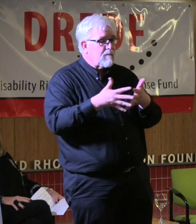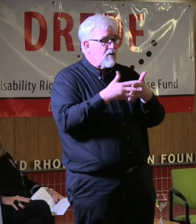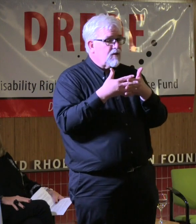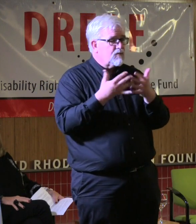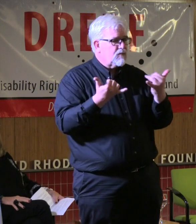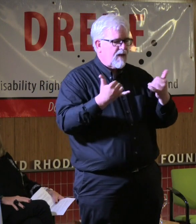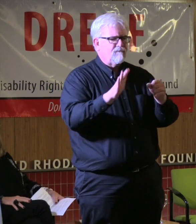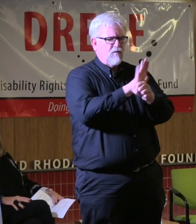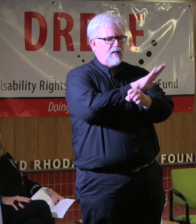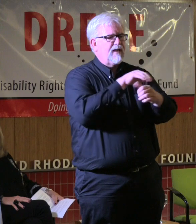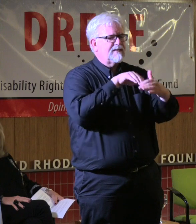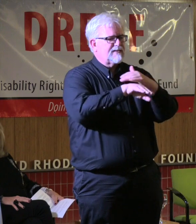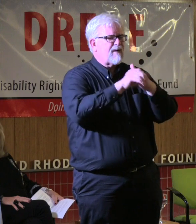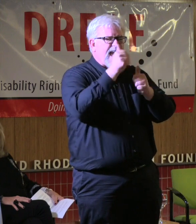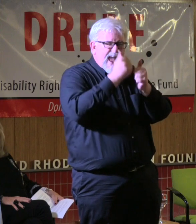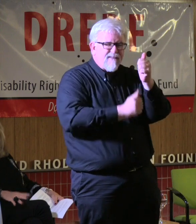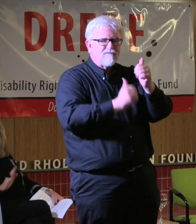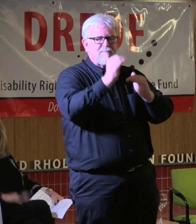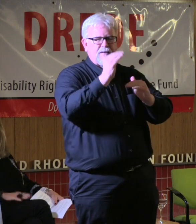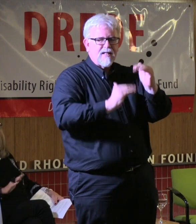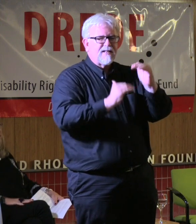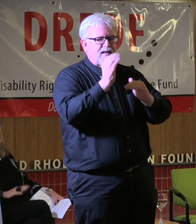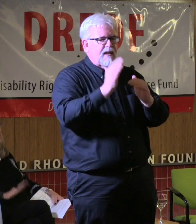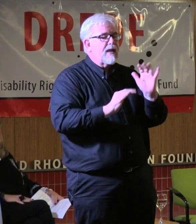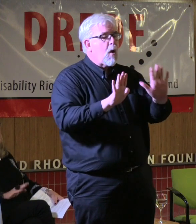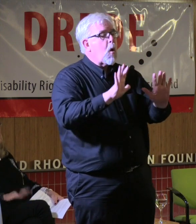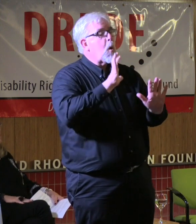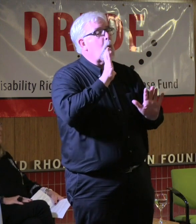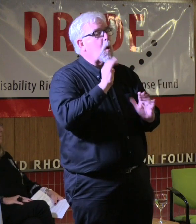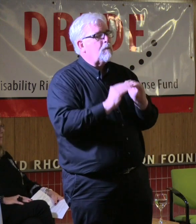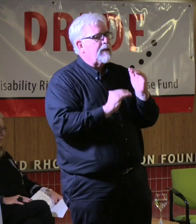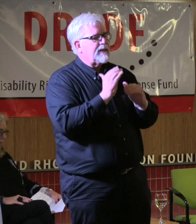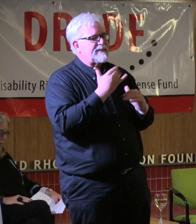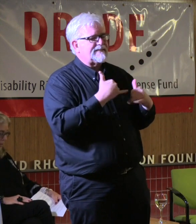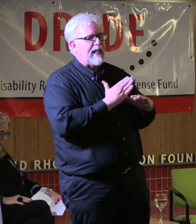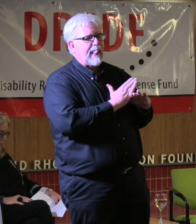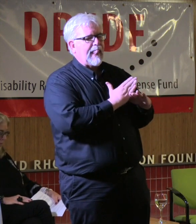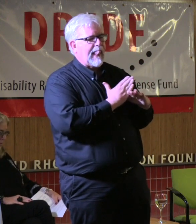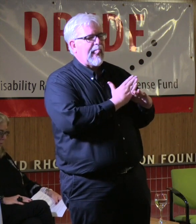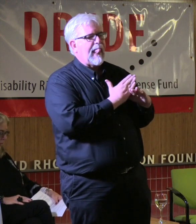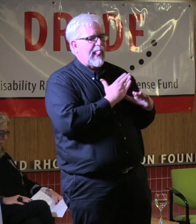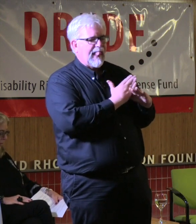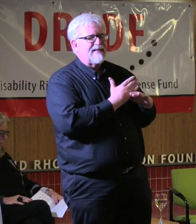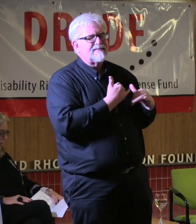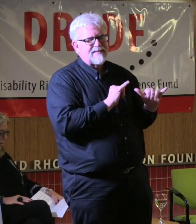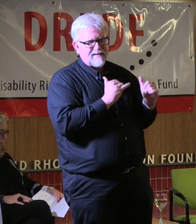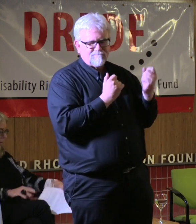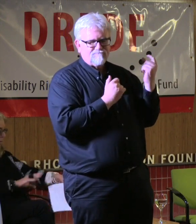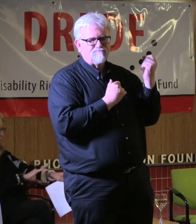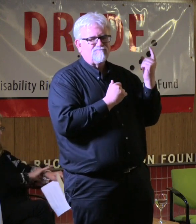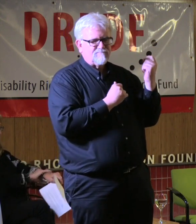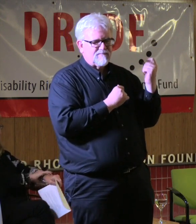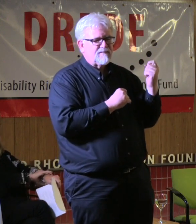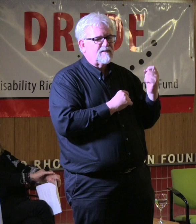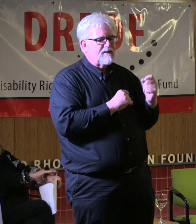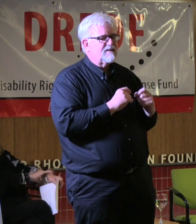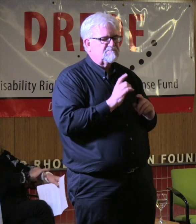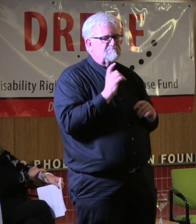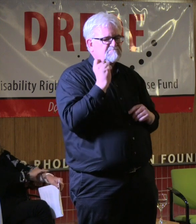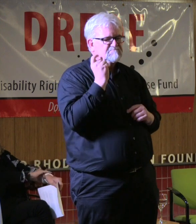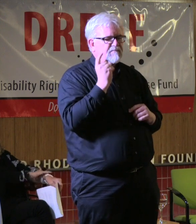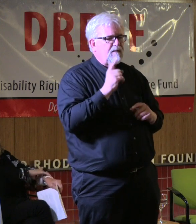is fully accessible. Every single one. Now, some of the old ones haven't, and they got a ways to go. I understand that. But there's one